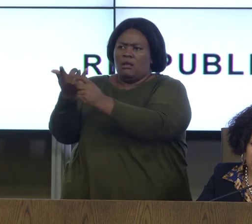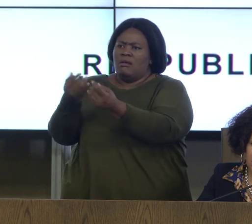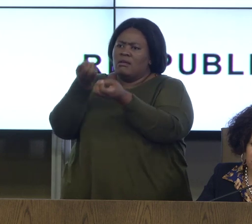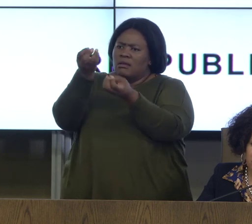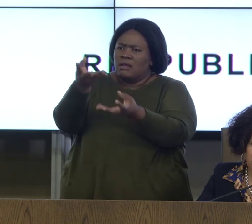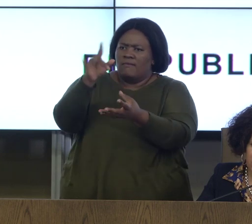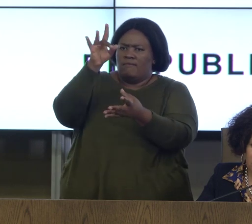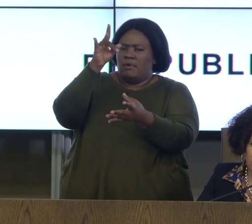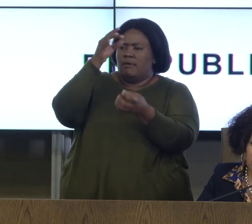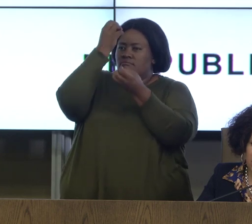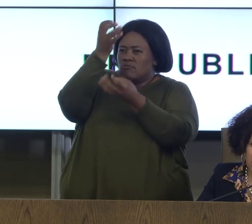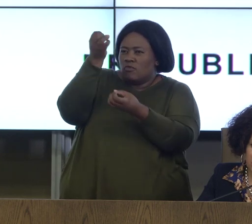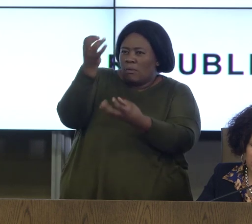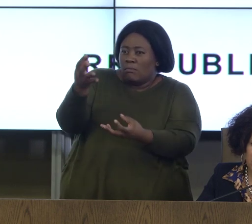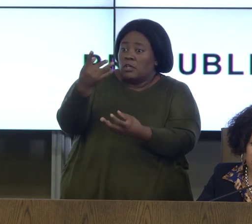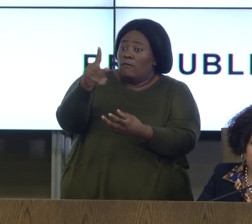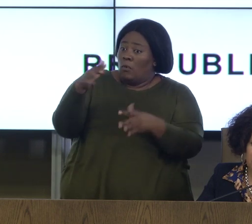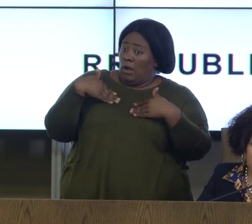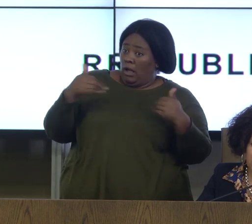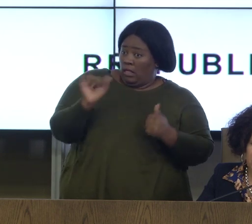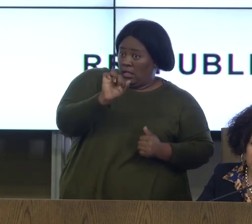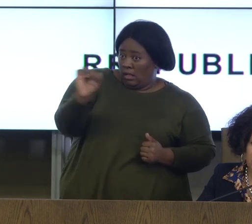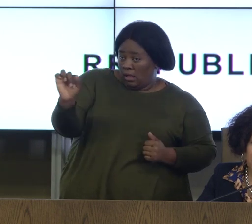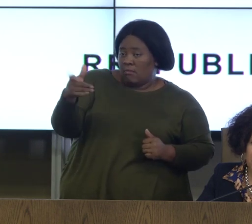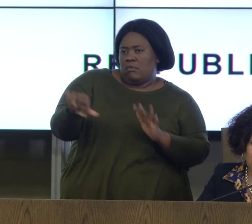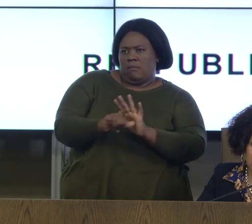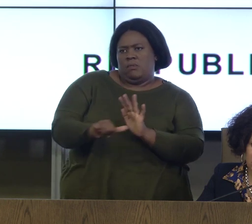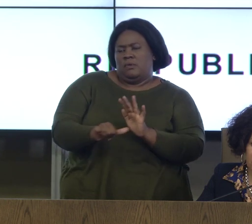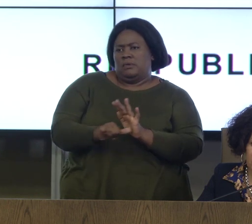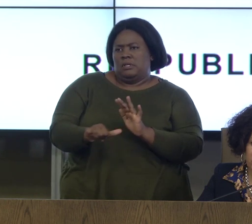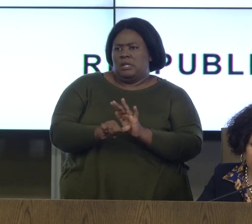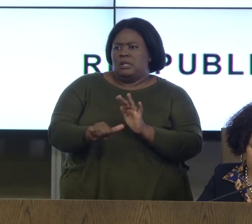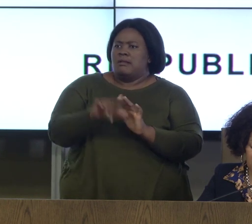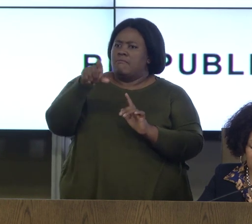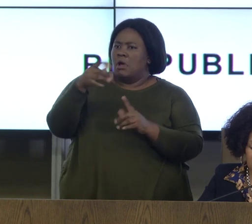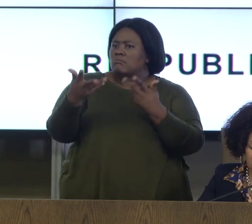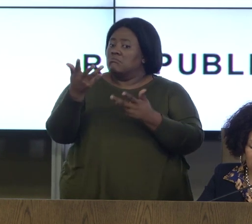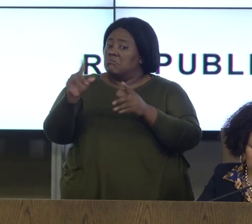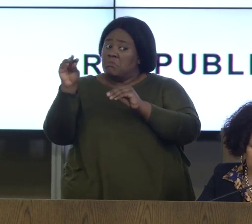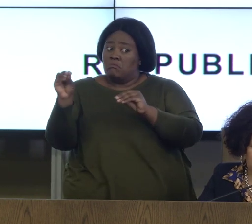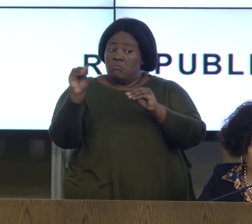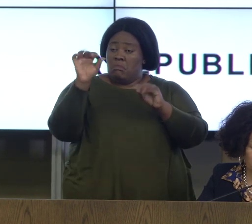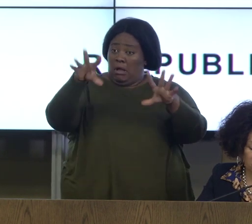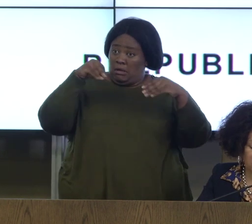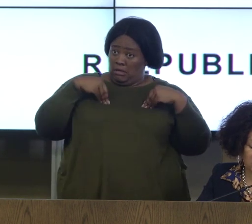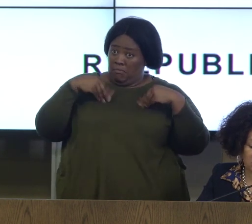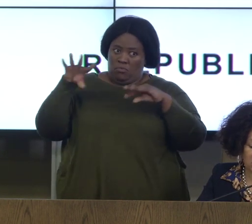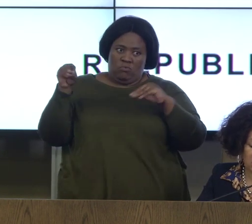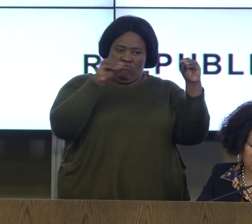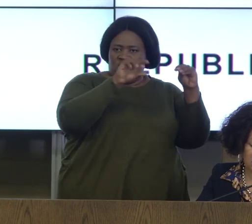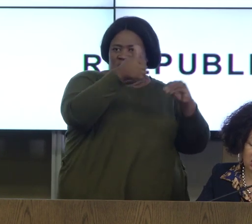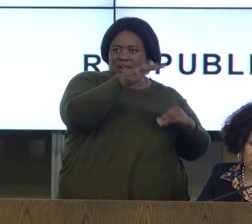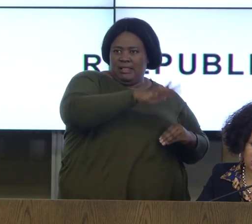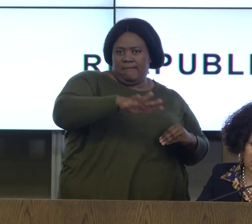that indicate that for their own health, it is important that they consider moving to other areas. We have across the